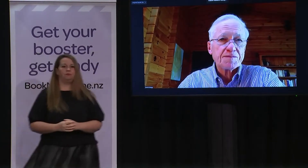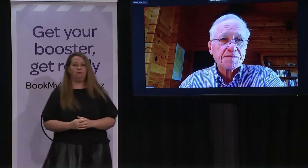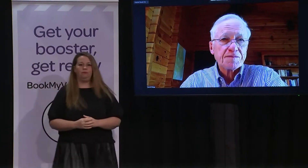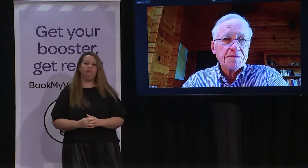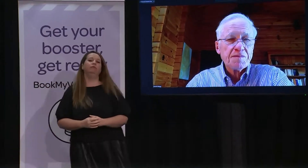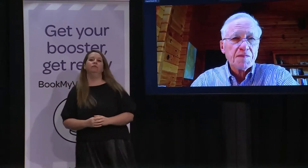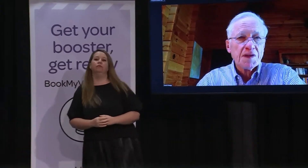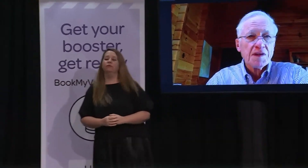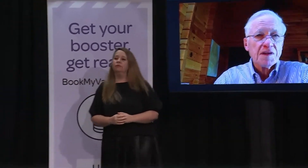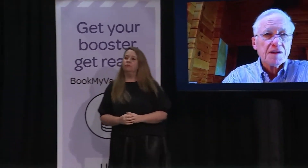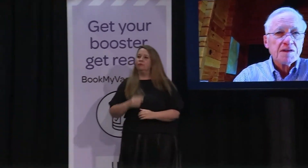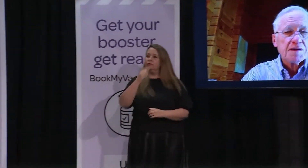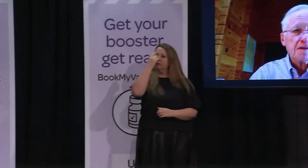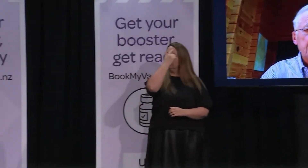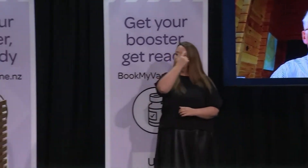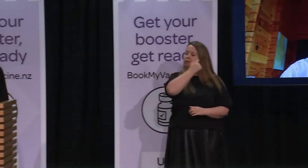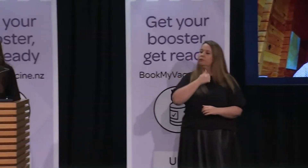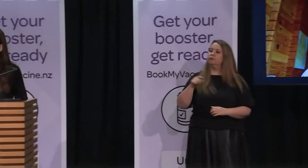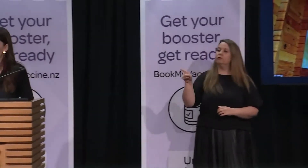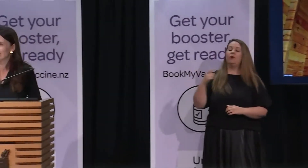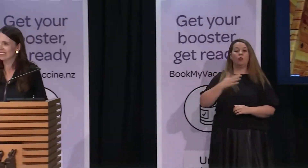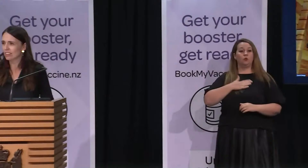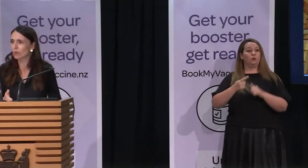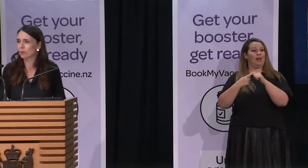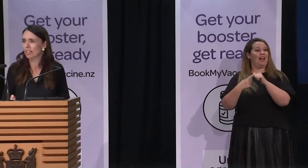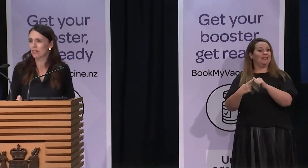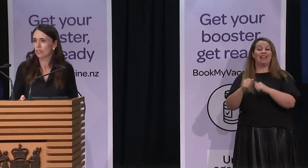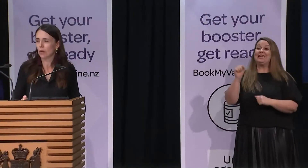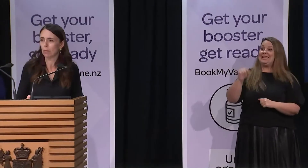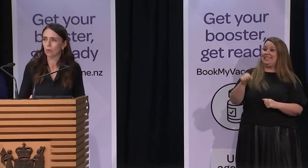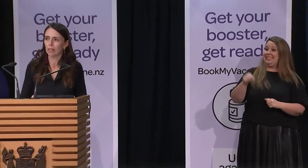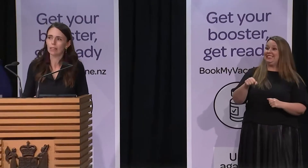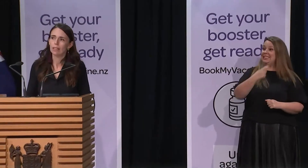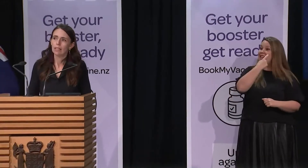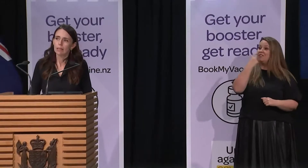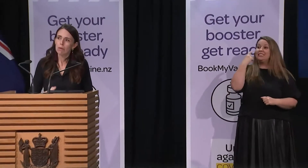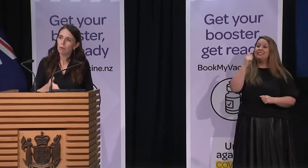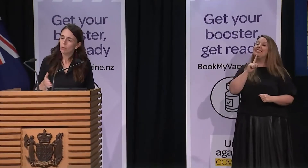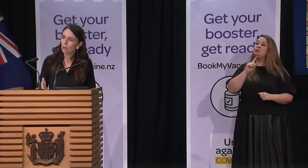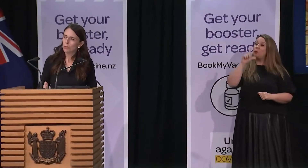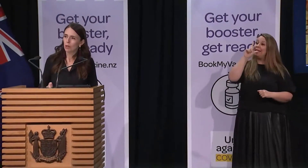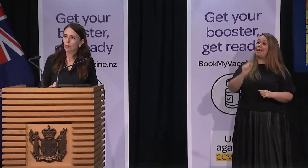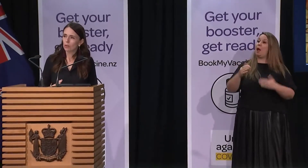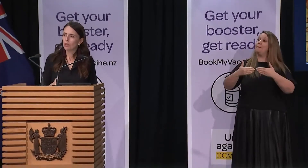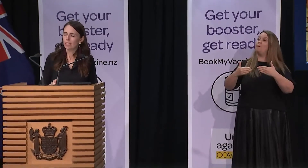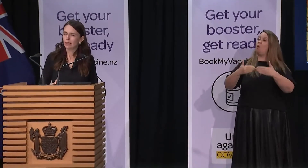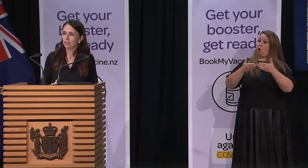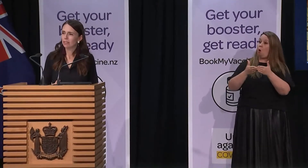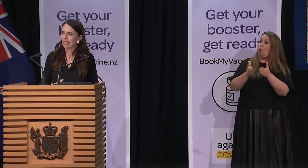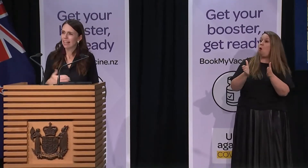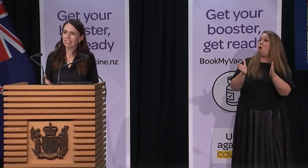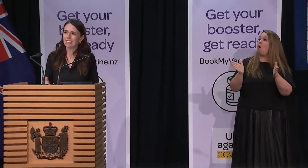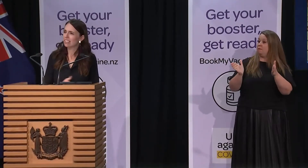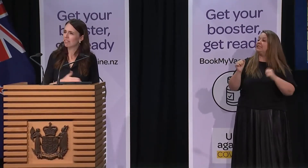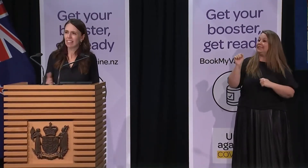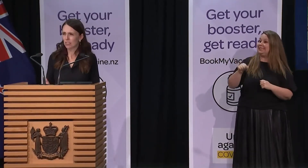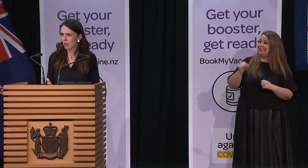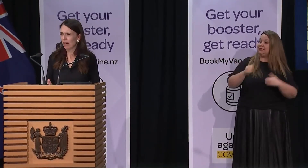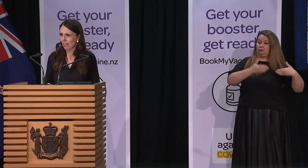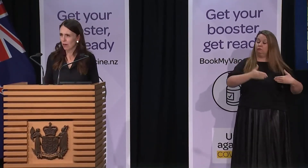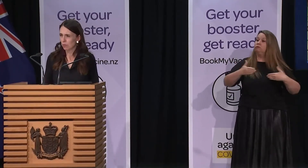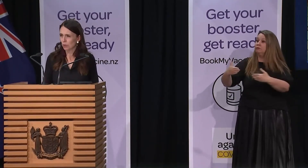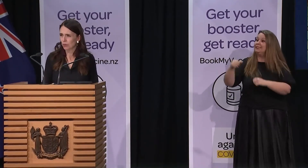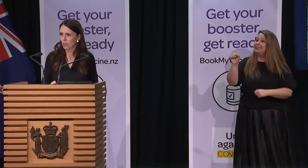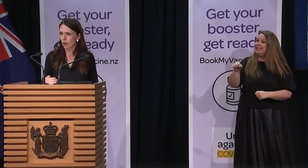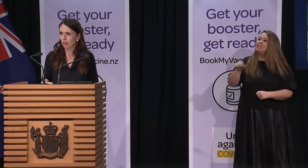off, yes, the evidence suggests now we can safely make these alterations to our border, but we are also looking to enhance the